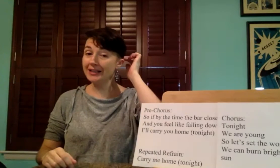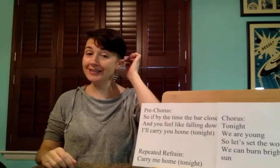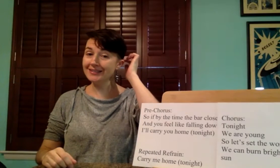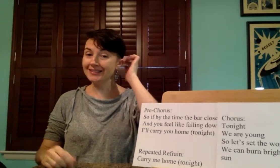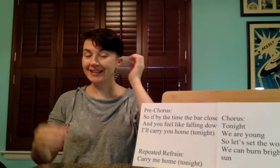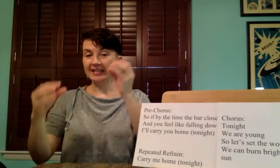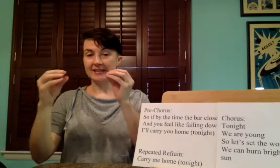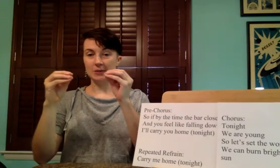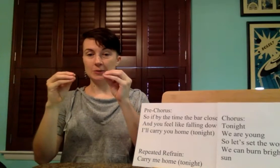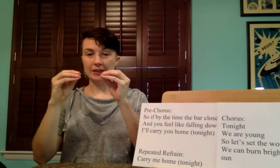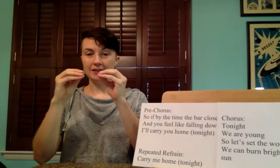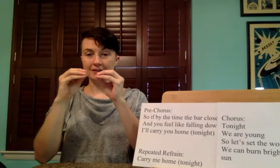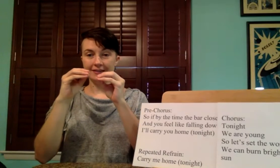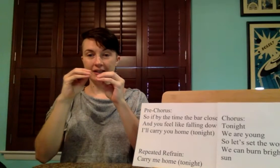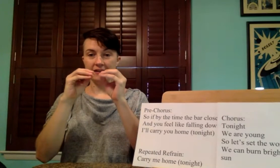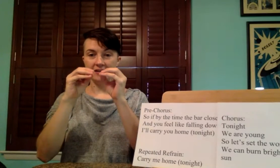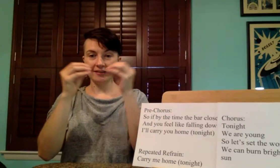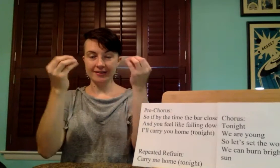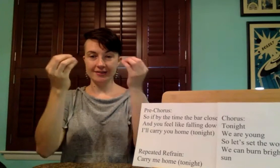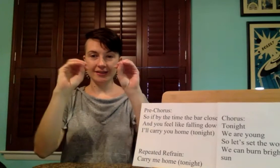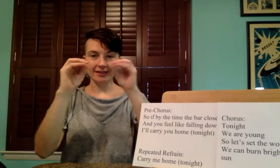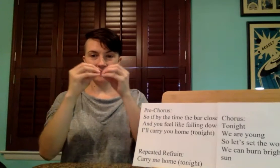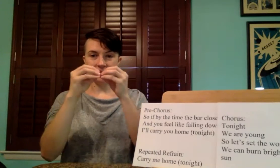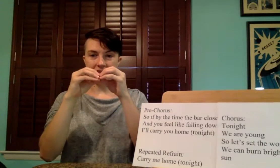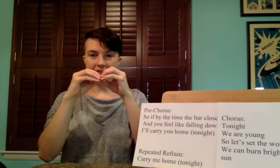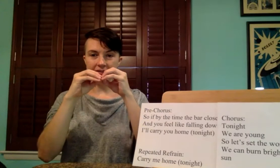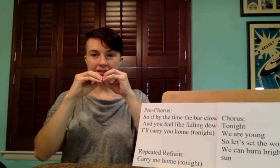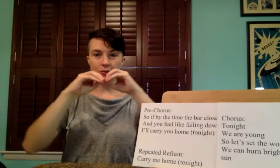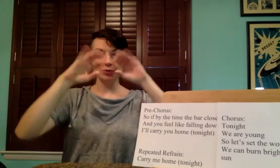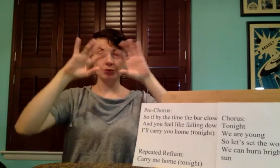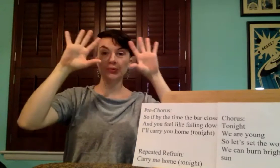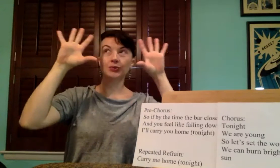brighter. So brighter. Kissy hands start together and